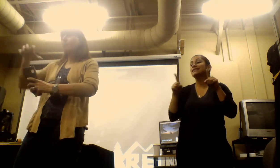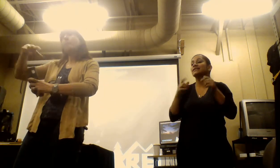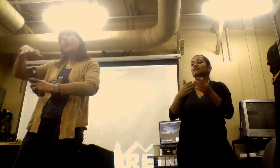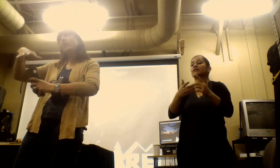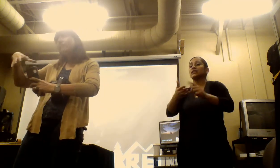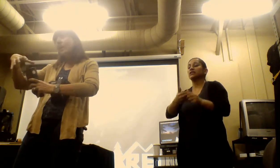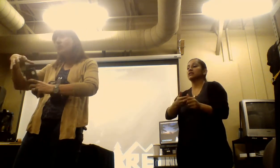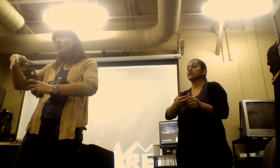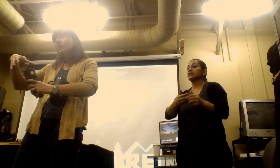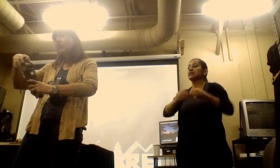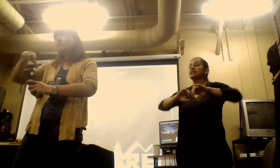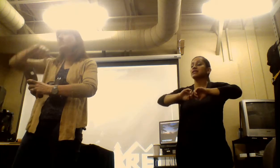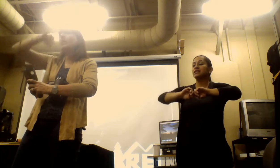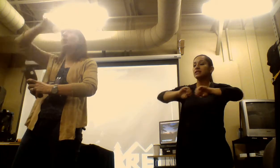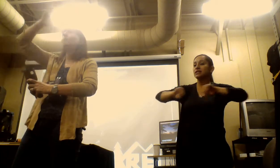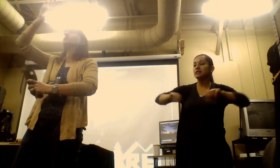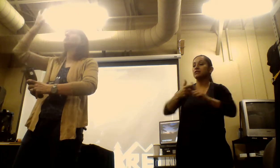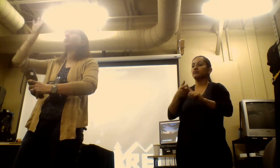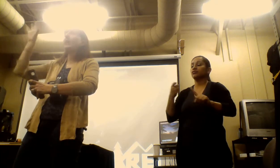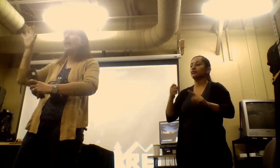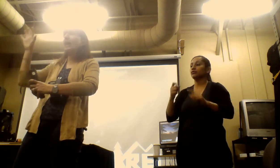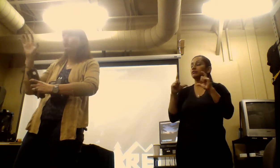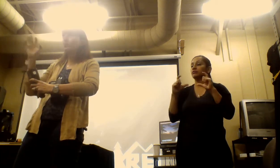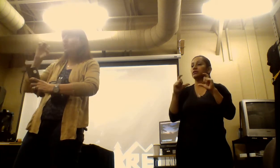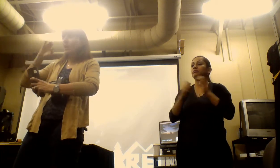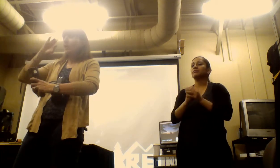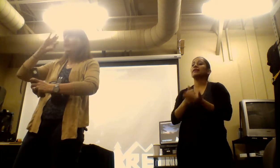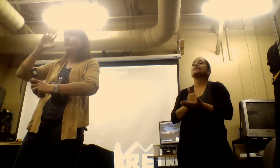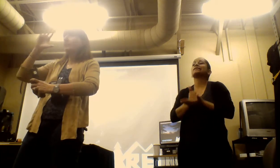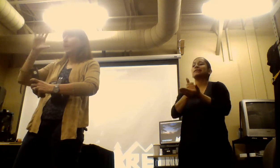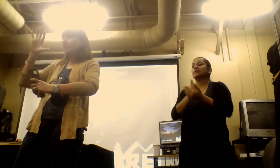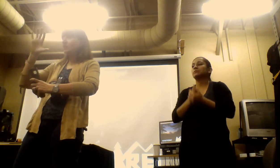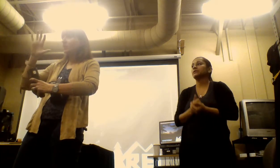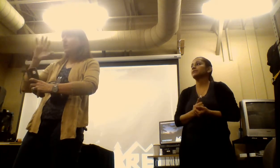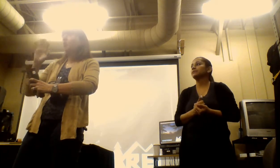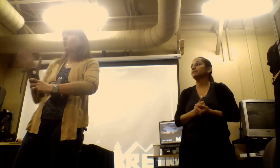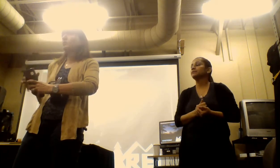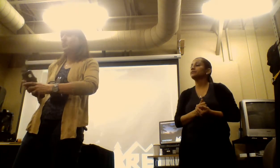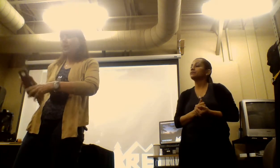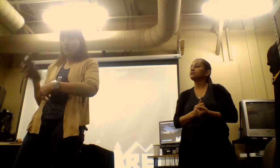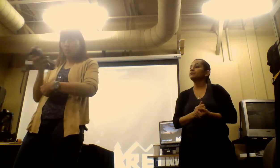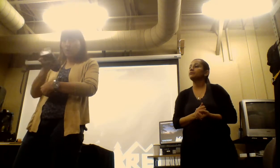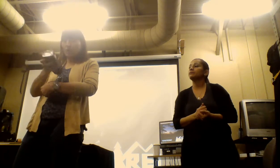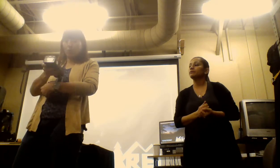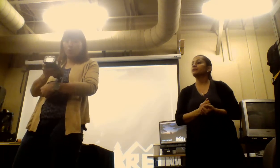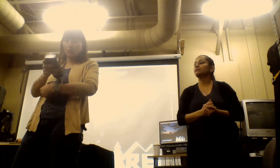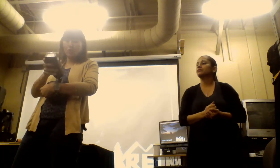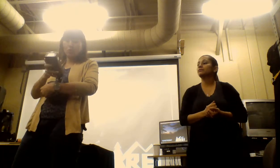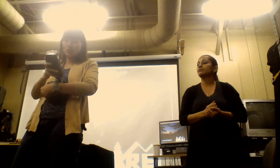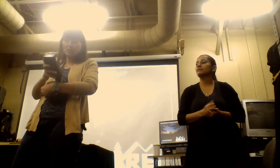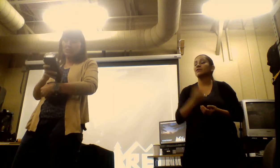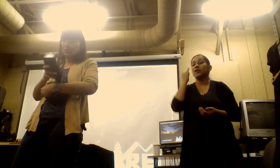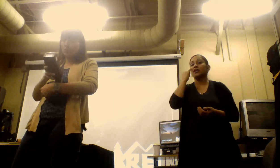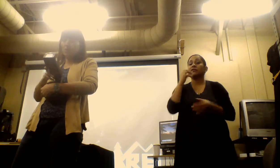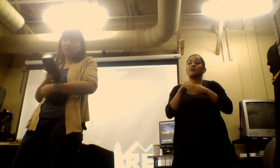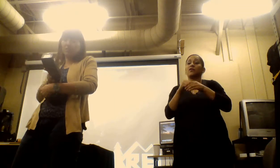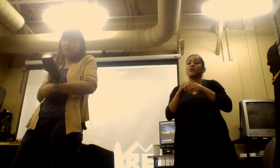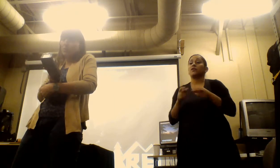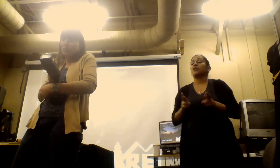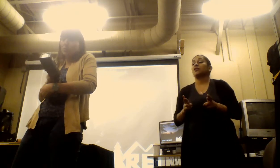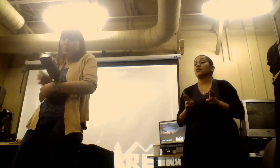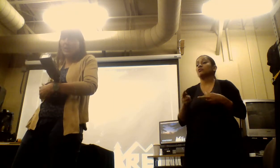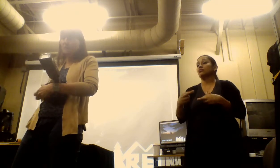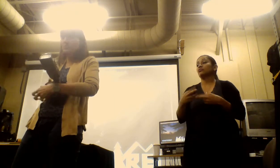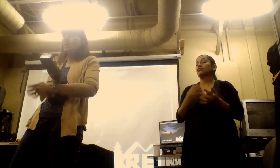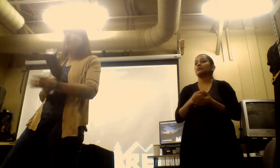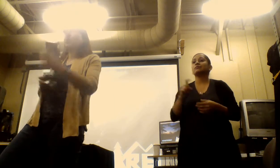but modifiers and things that help spread out that light. You know, say you're in a room and you need a little